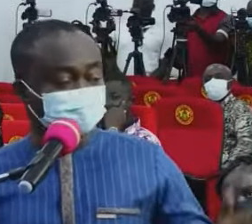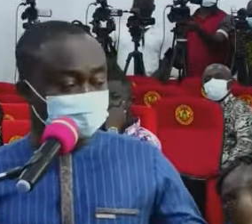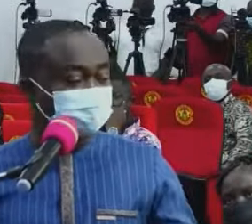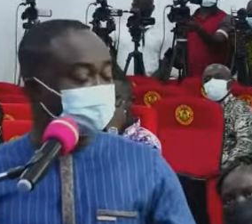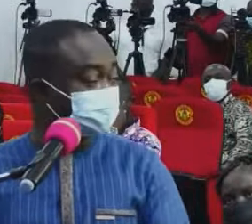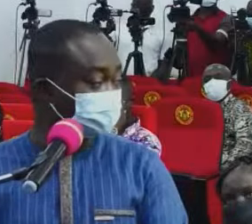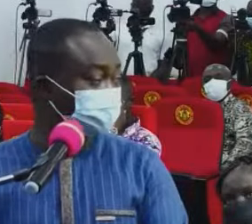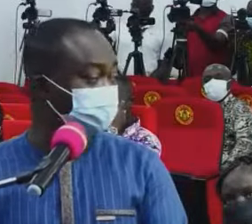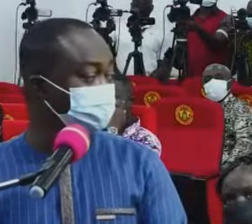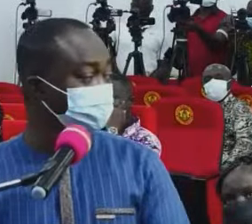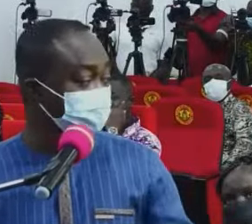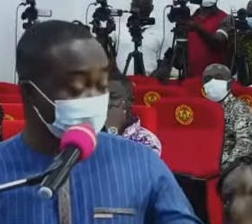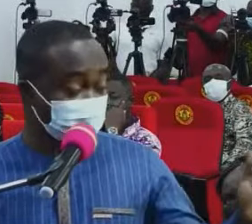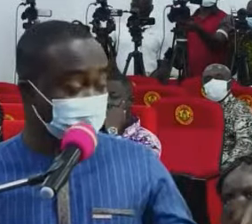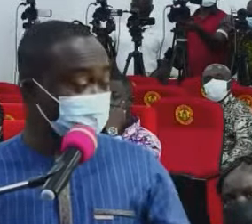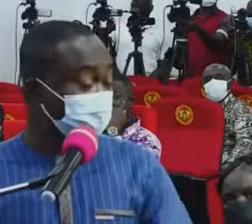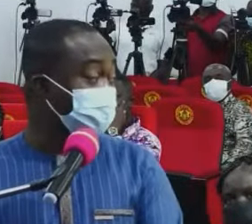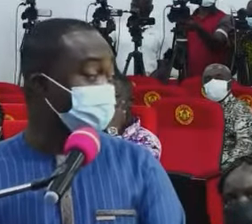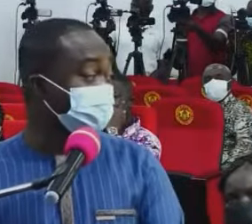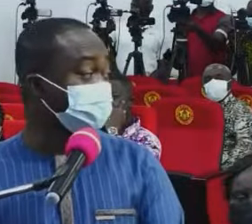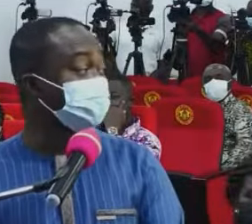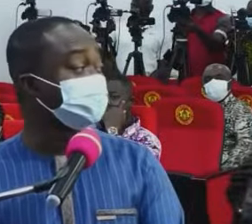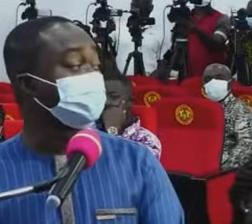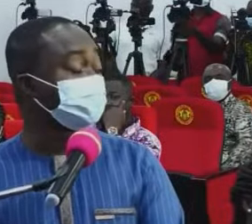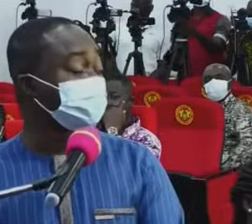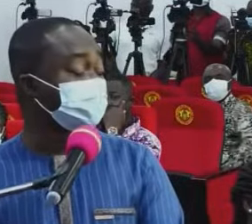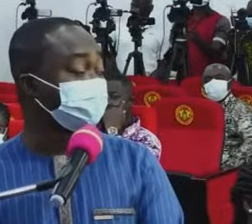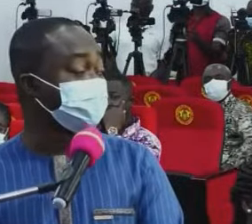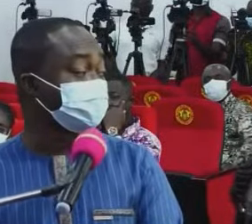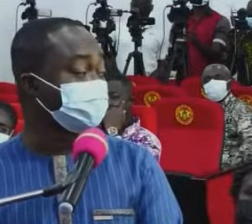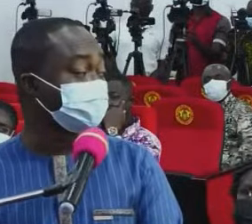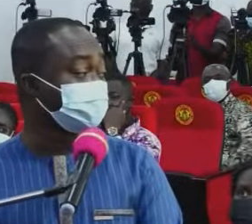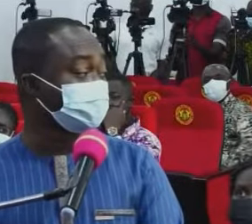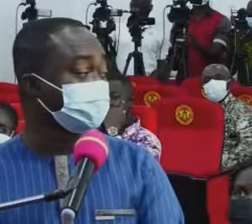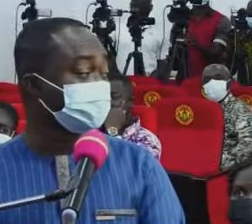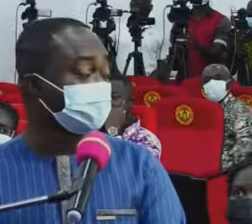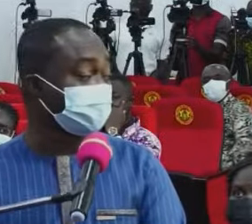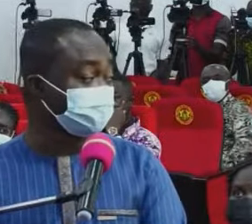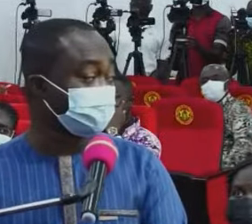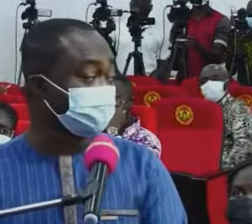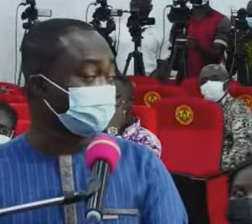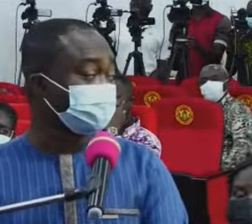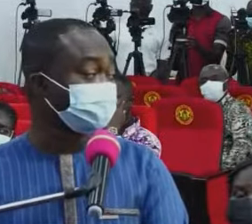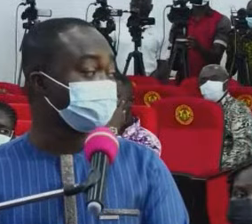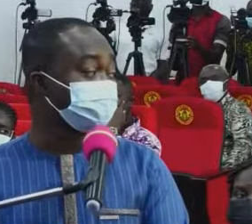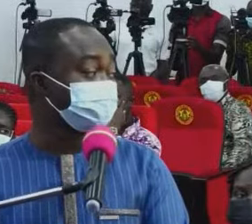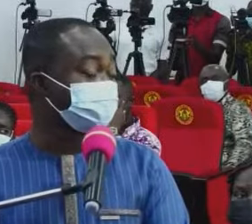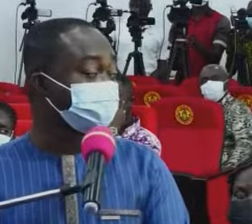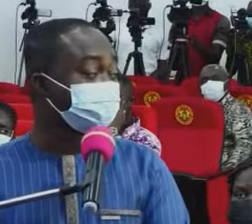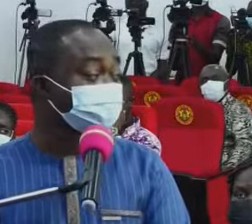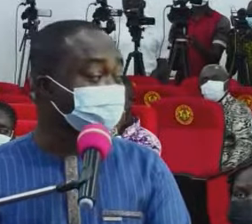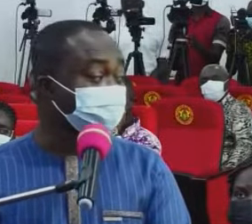the vessel is still at the fishing harbor.